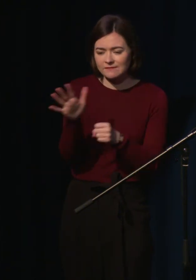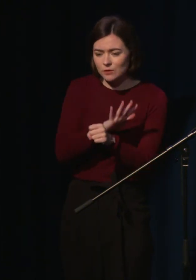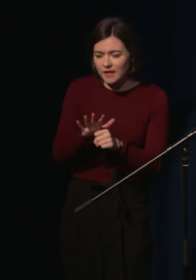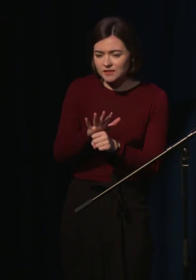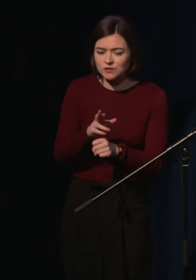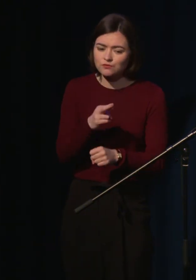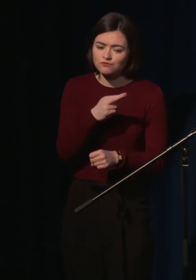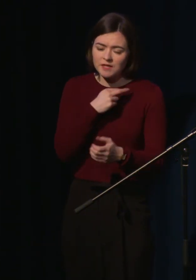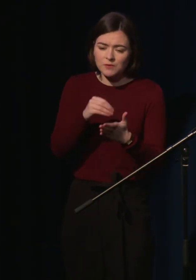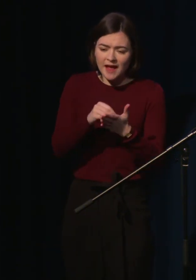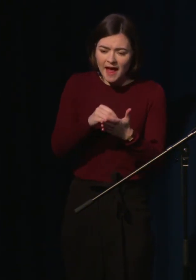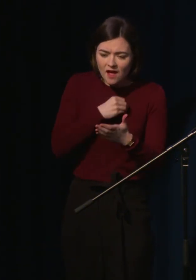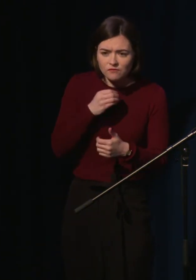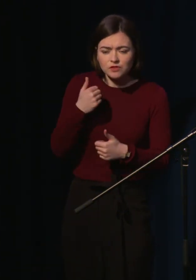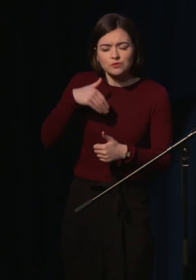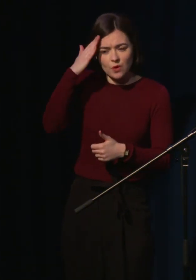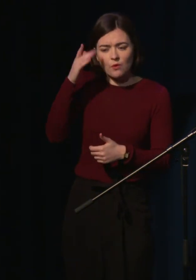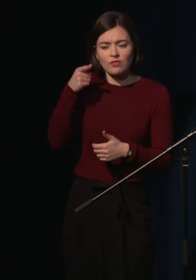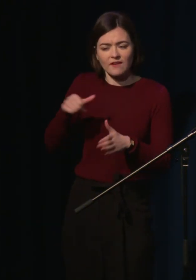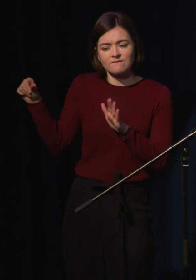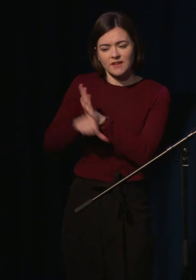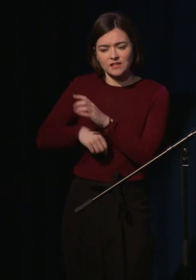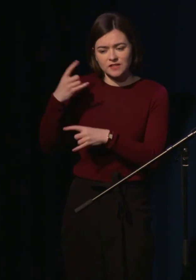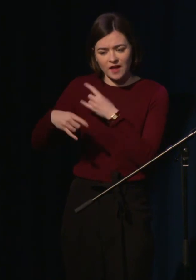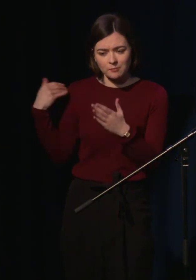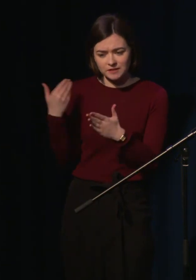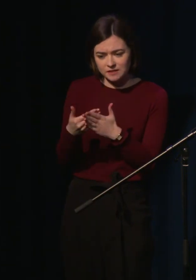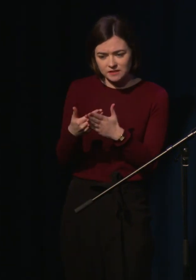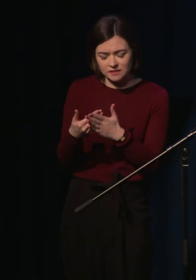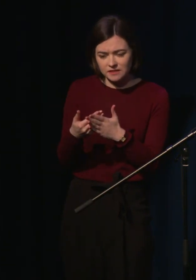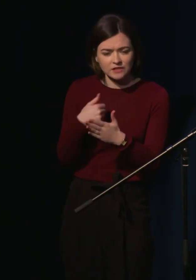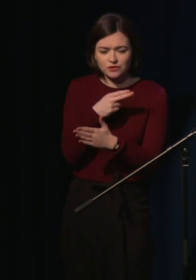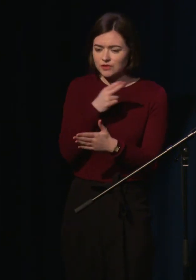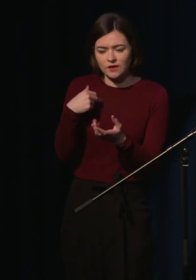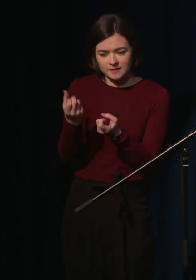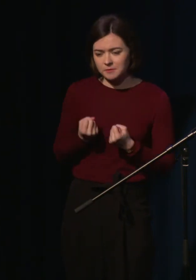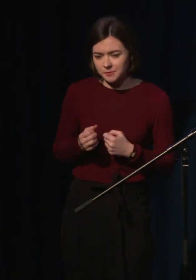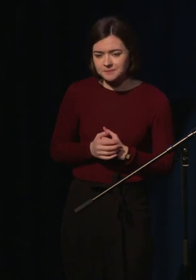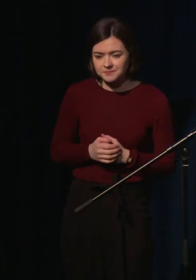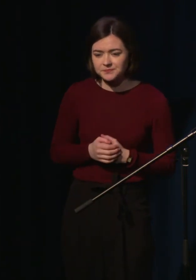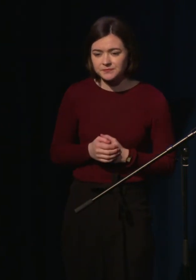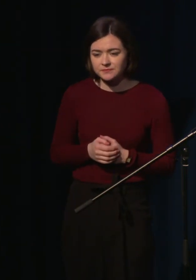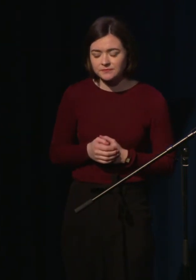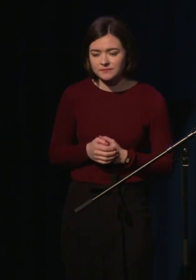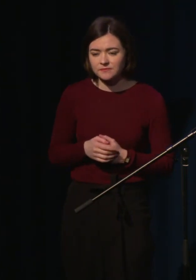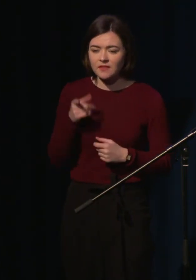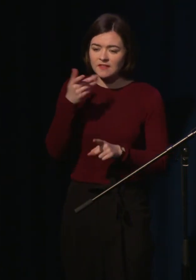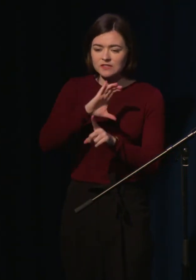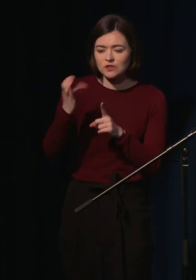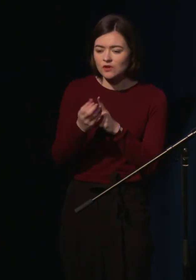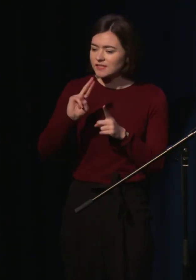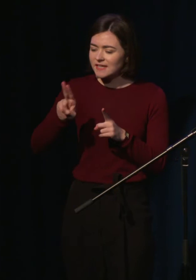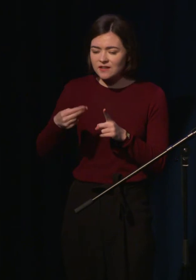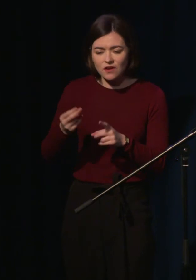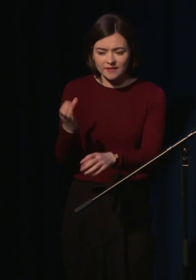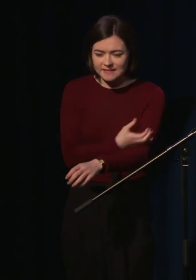honestly acknowledge that failures have occurred. It is simply just not acceptable. This culture cannot be allowed